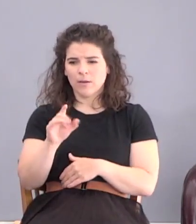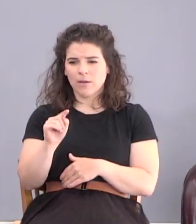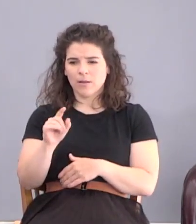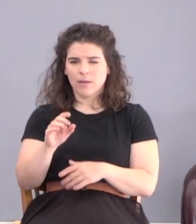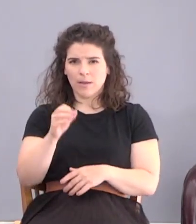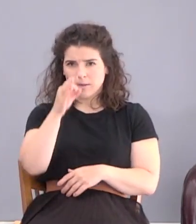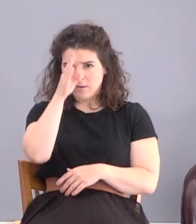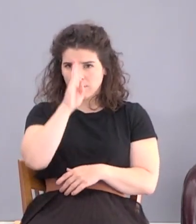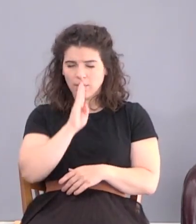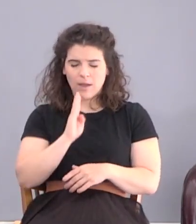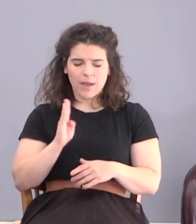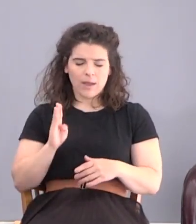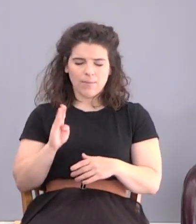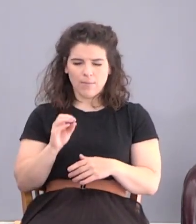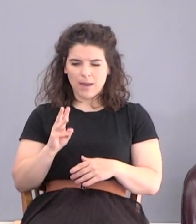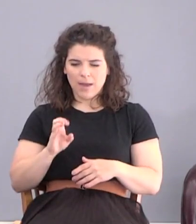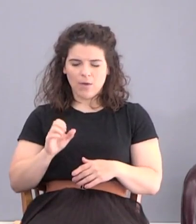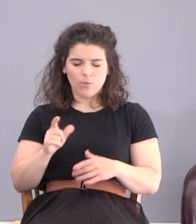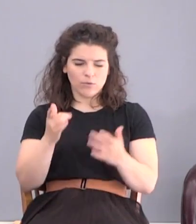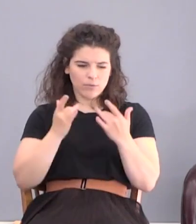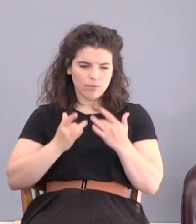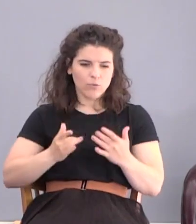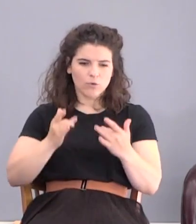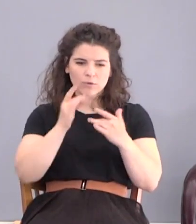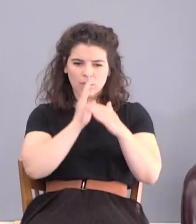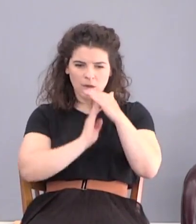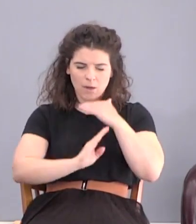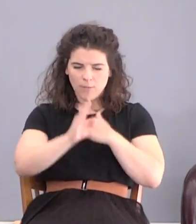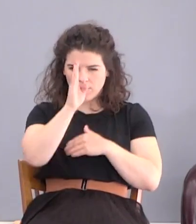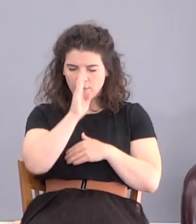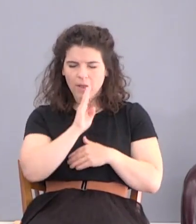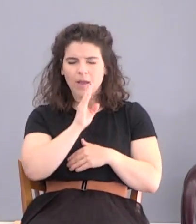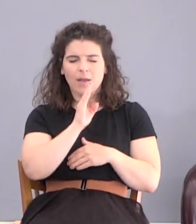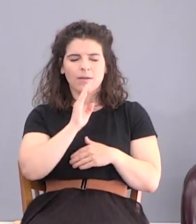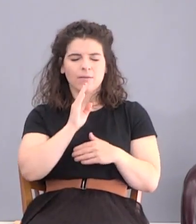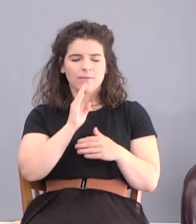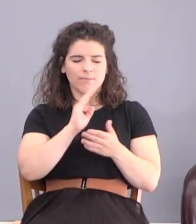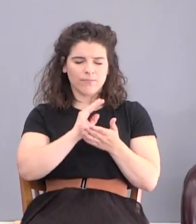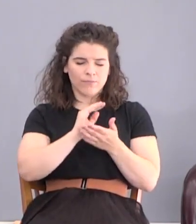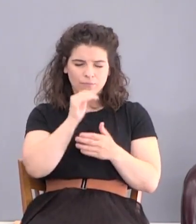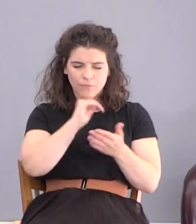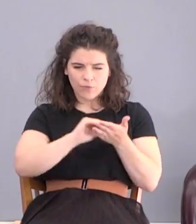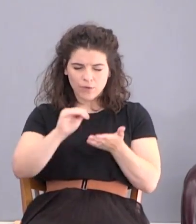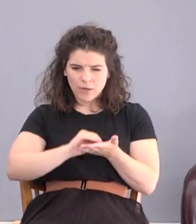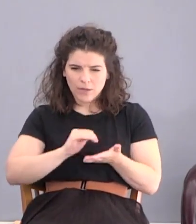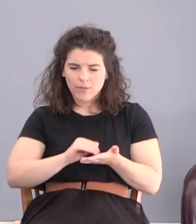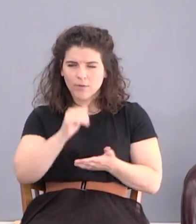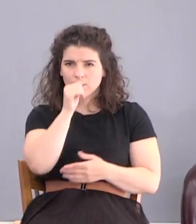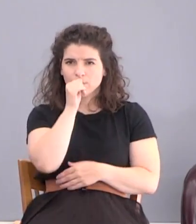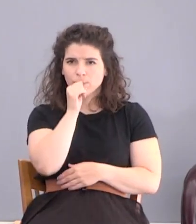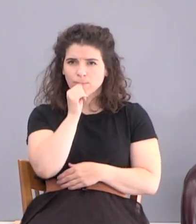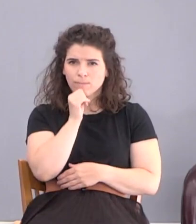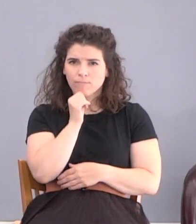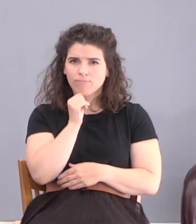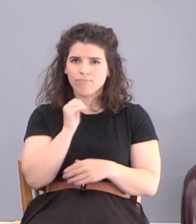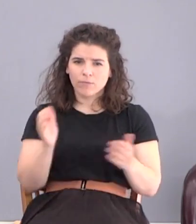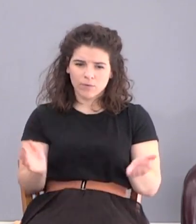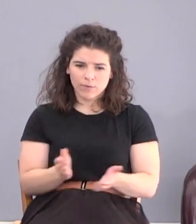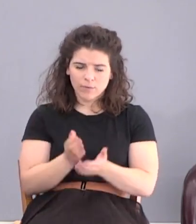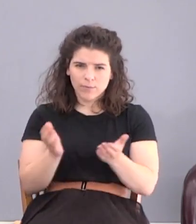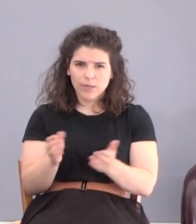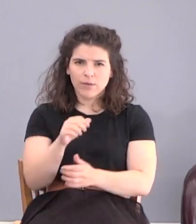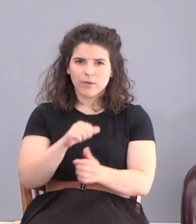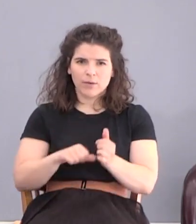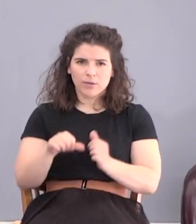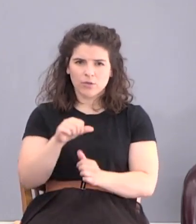mercy, kindness, humbleness of mind, meekness, forbearing one another. Verse 14 talks about the charity. Verse 15